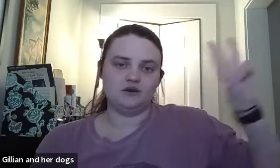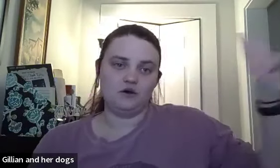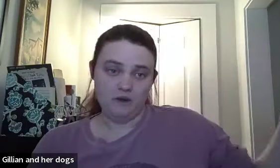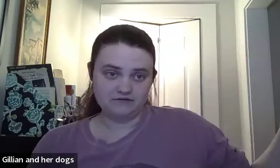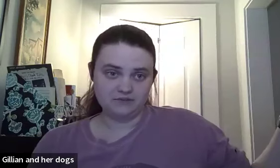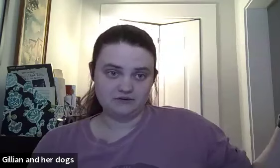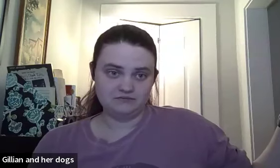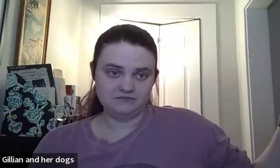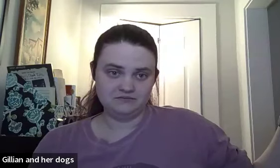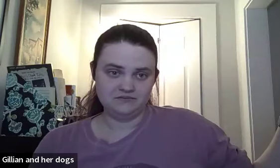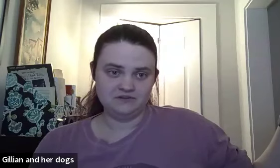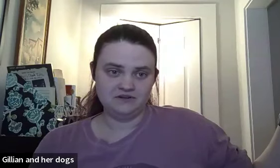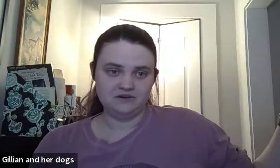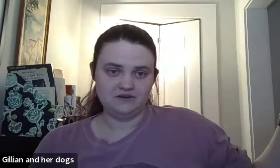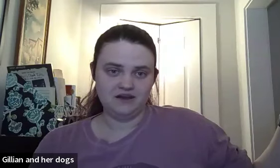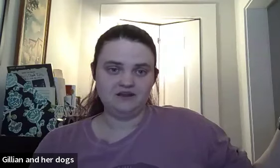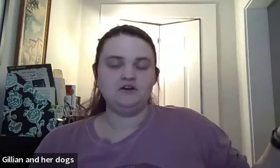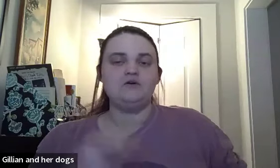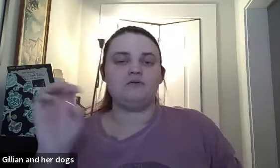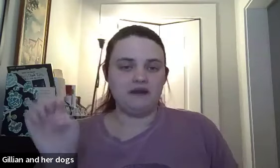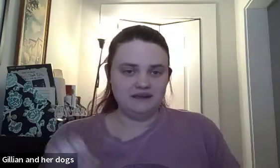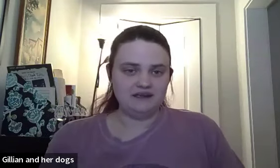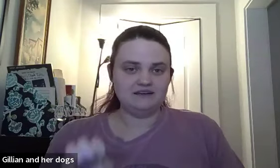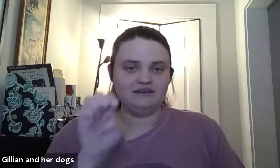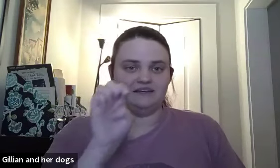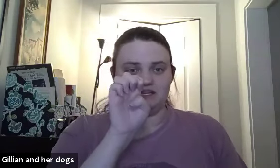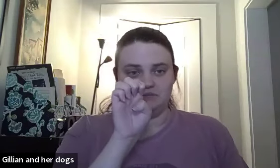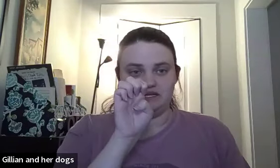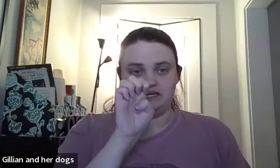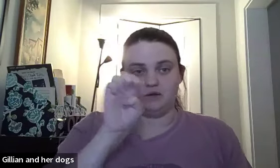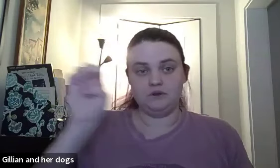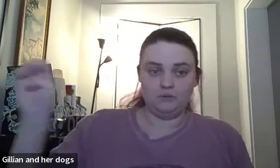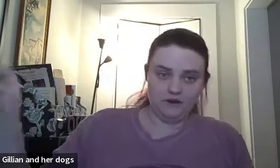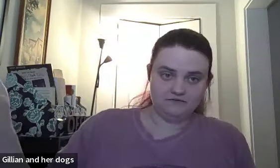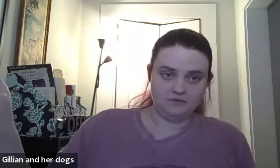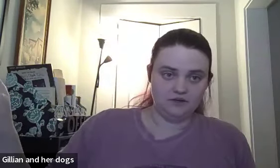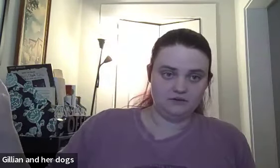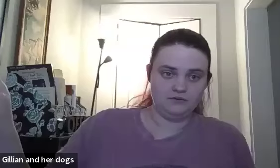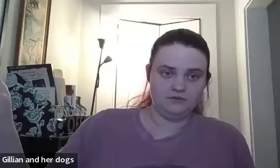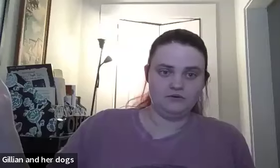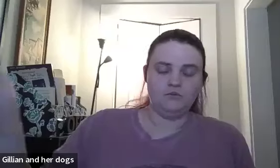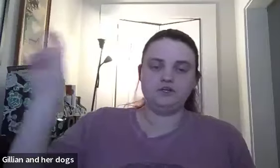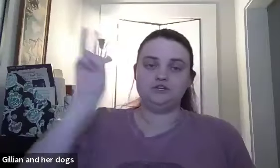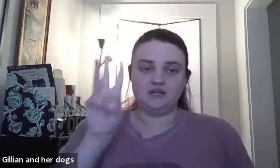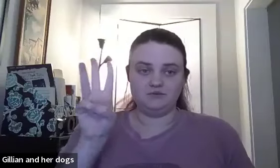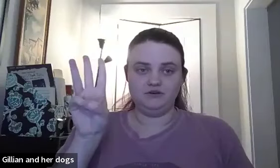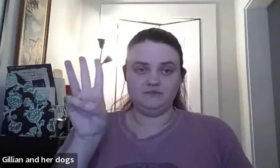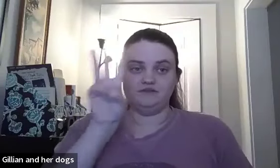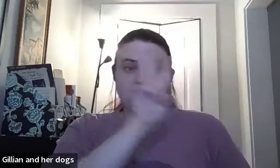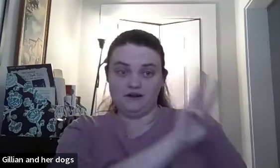going to go away from you. Okay. Right-handed, it's going to be an E going away from you while your W comes in front